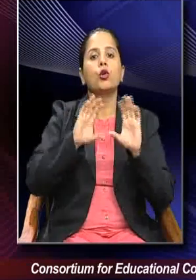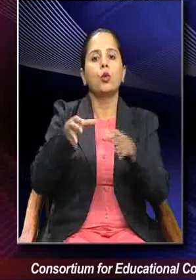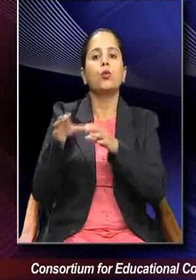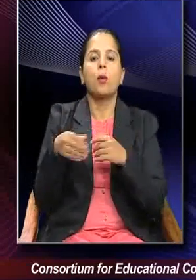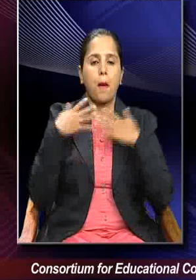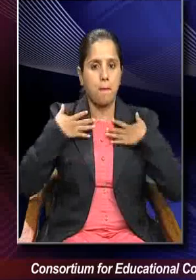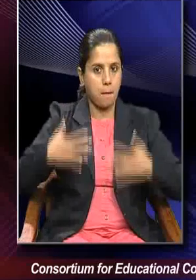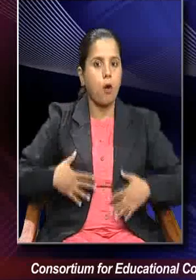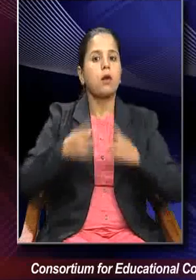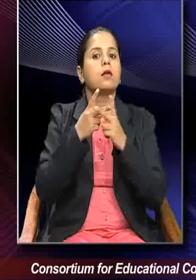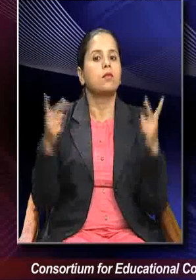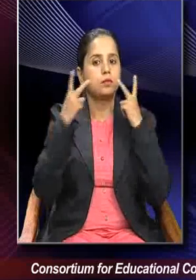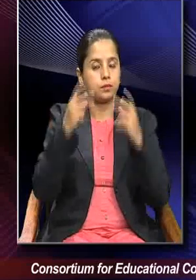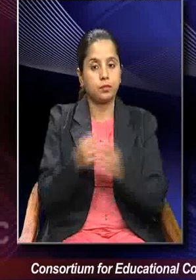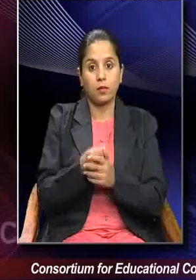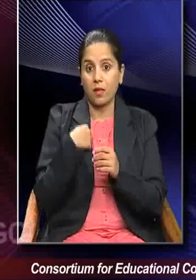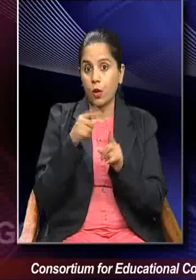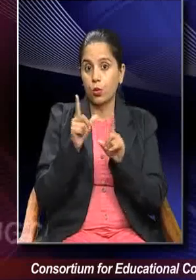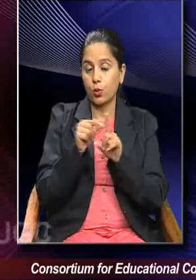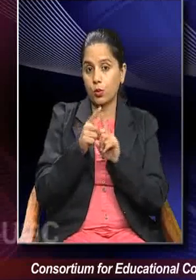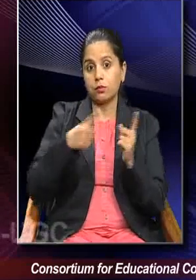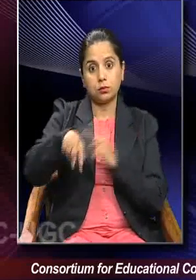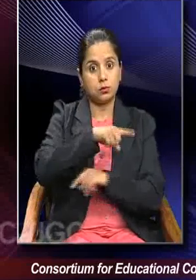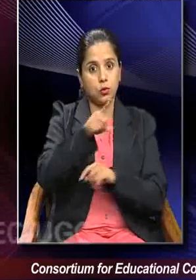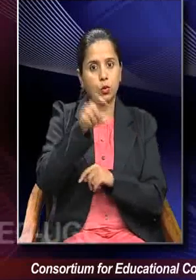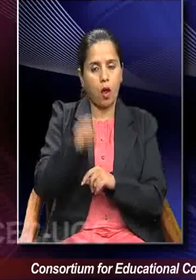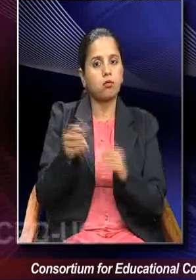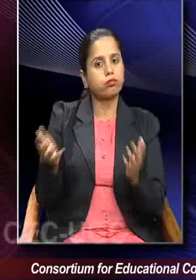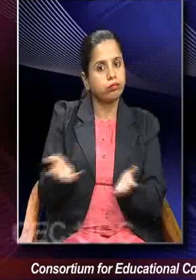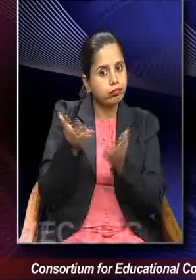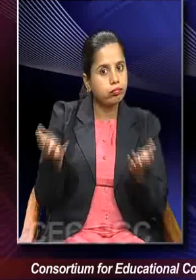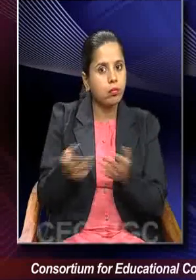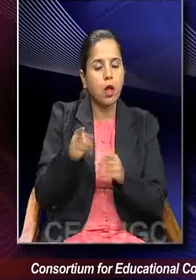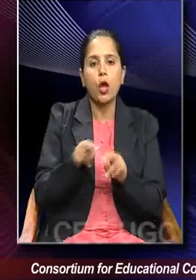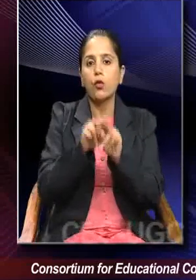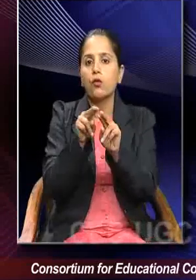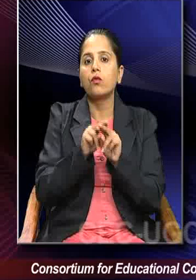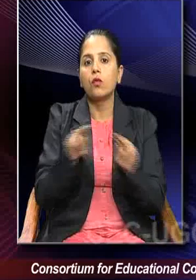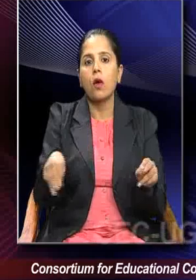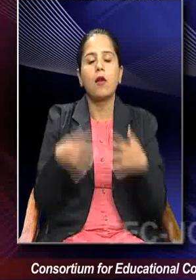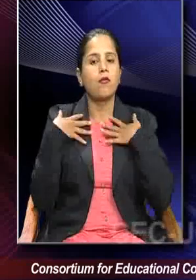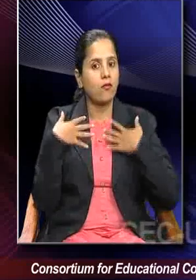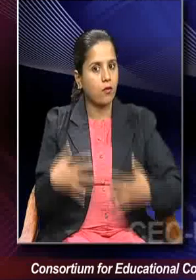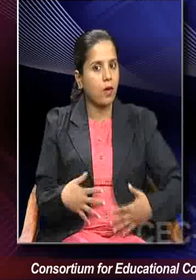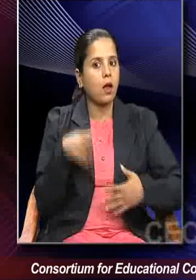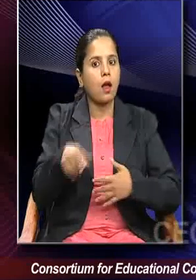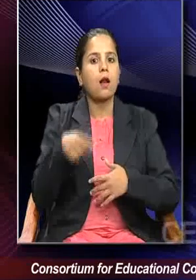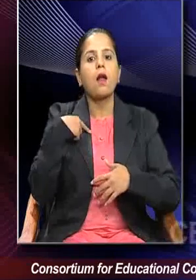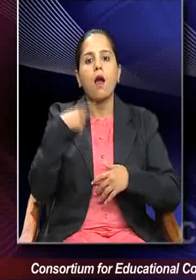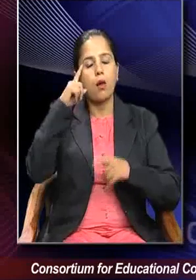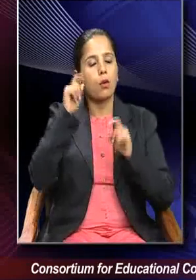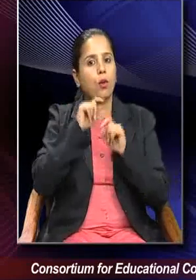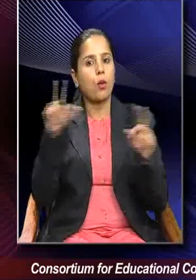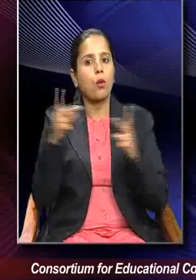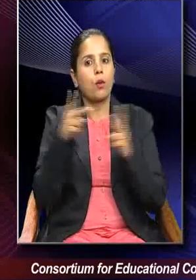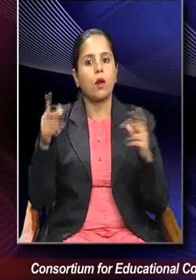body. By doing this, you can encourage complete physical relaxation